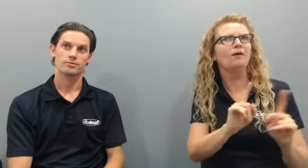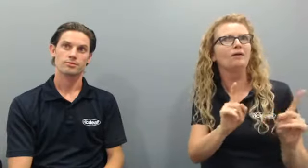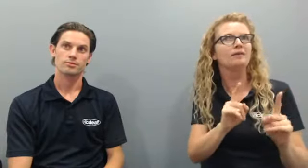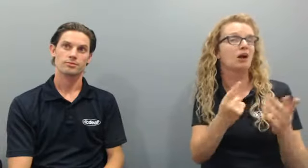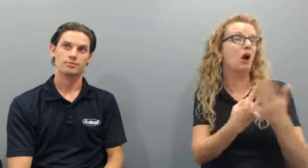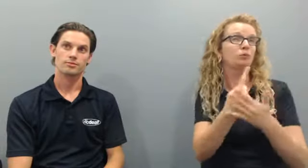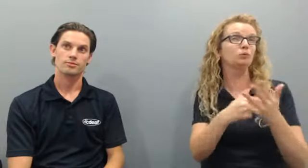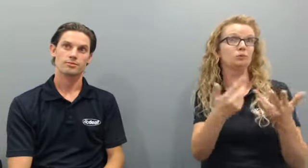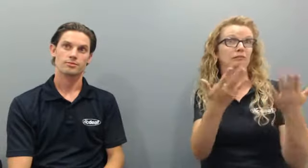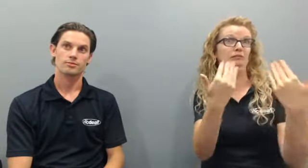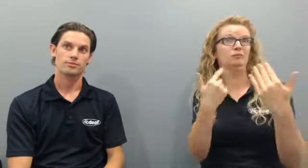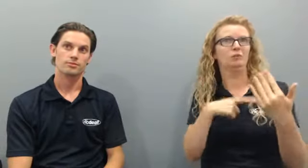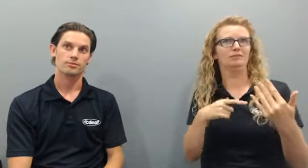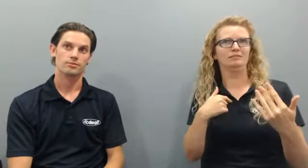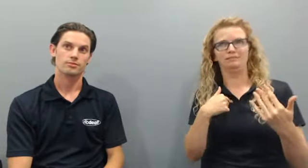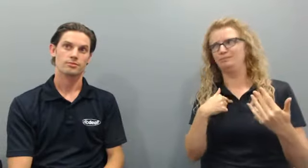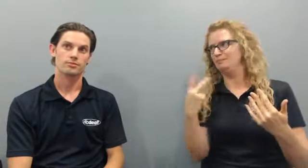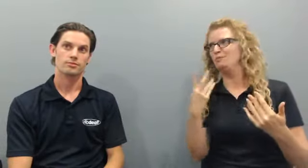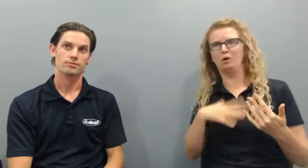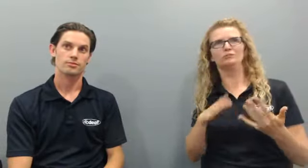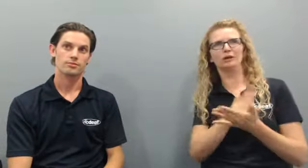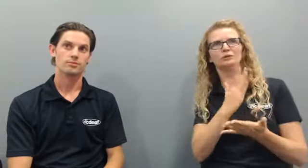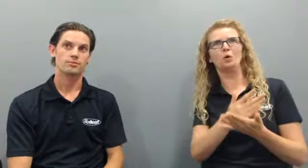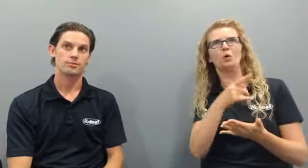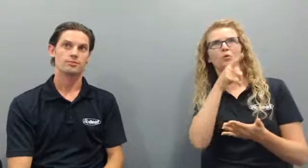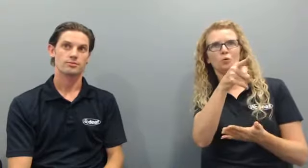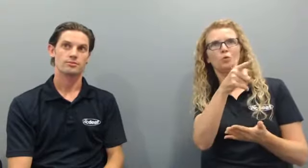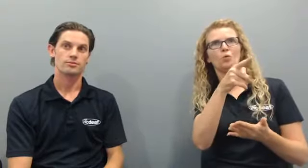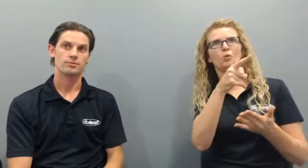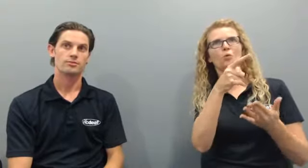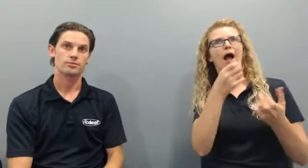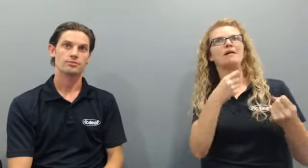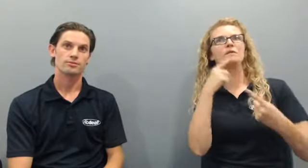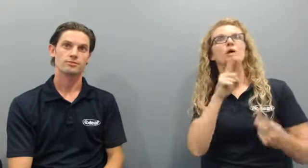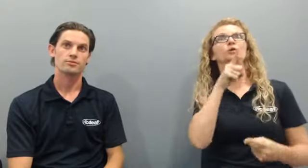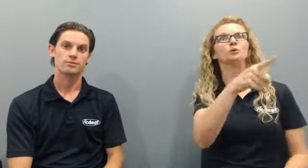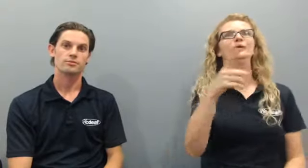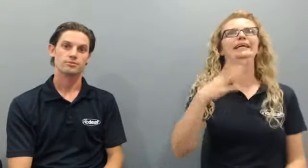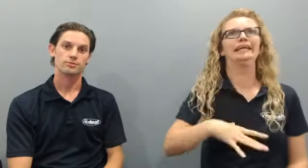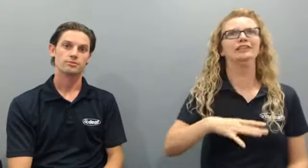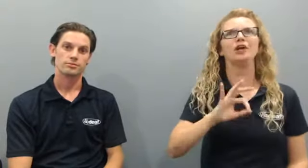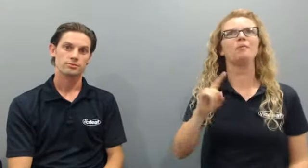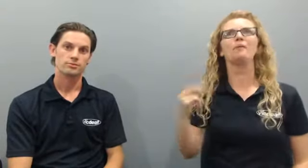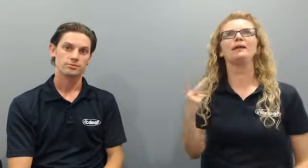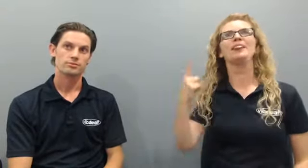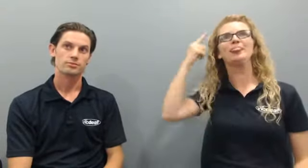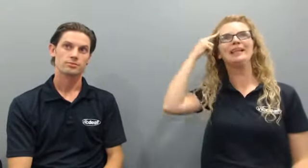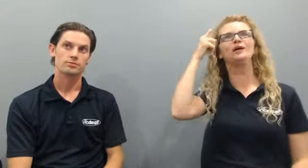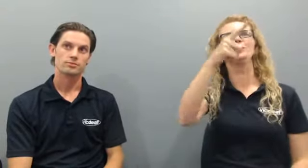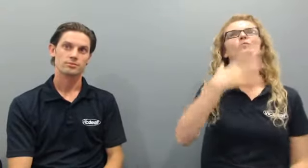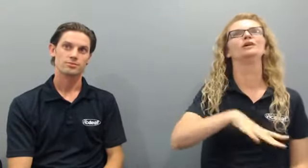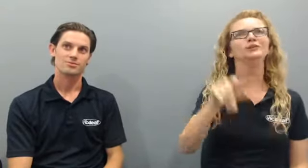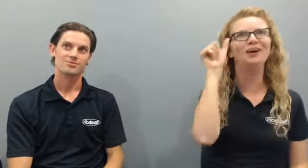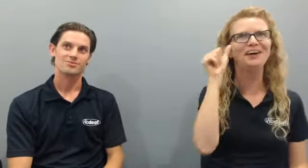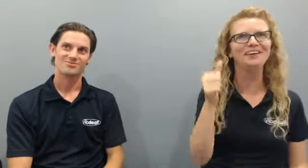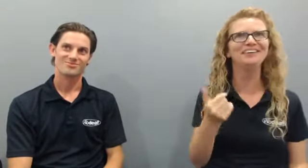provide interpreting for that, but you may want to ask some more of the finer details. So we want to make sure that we answer